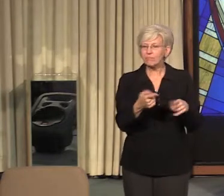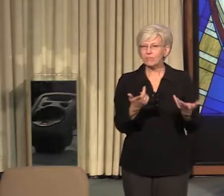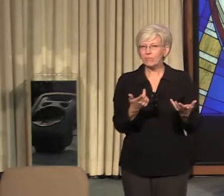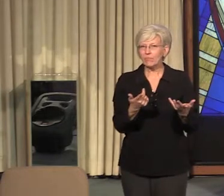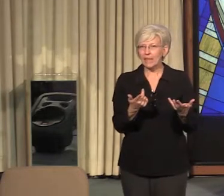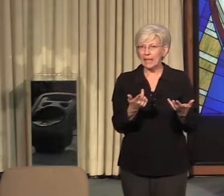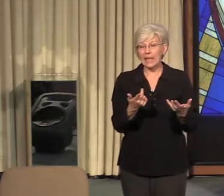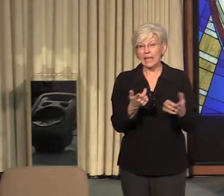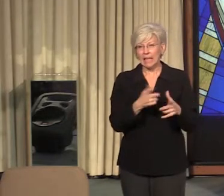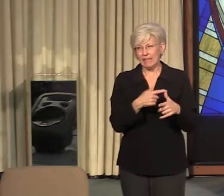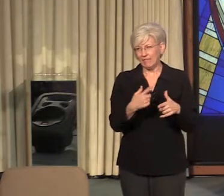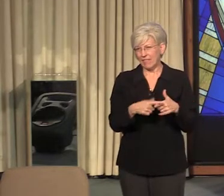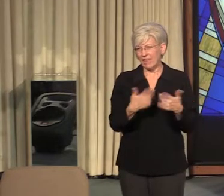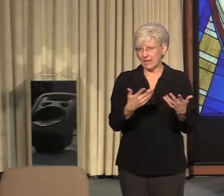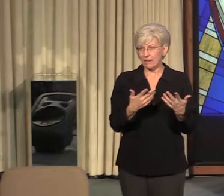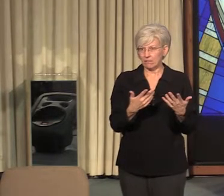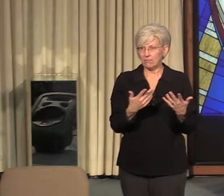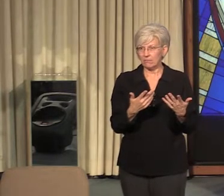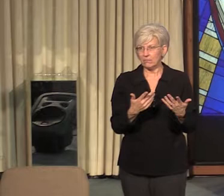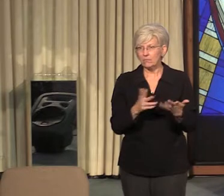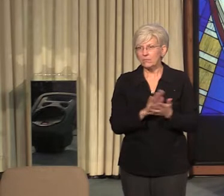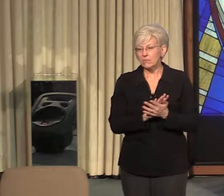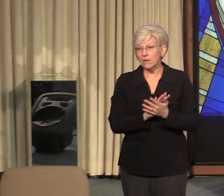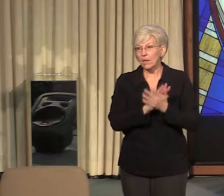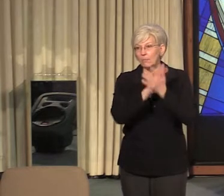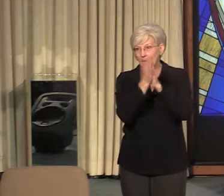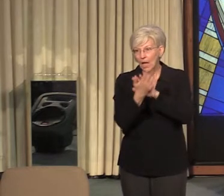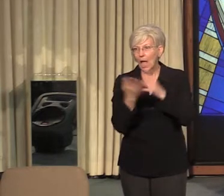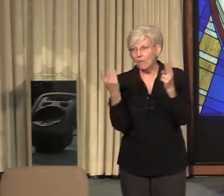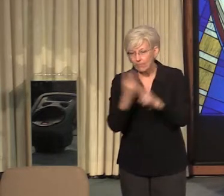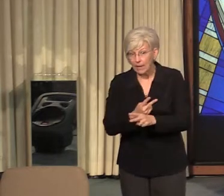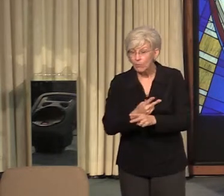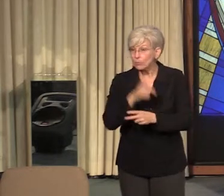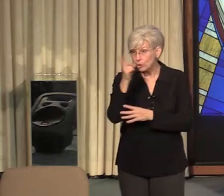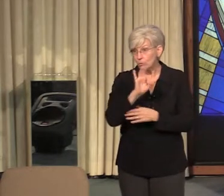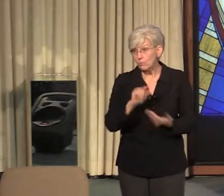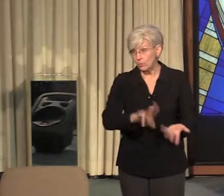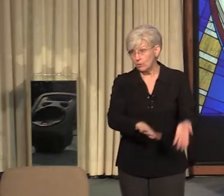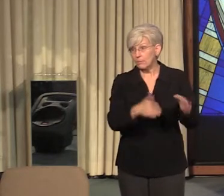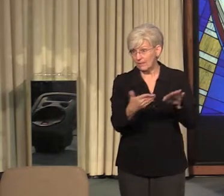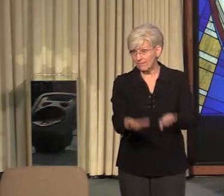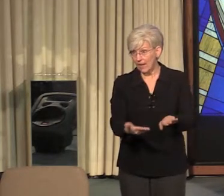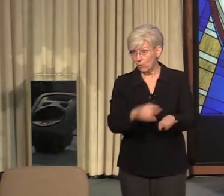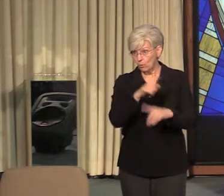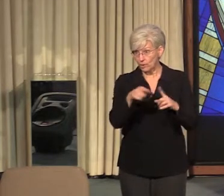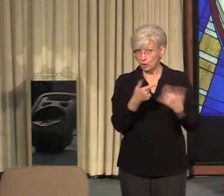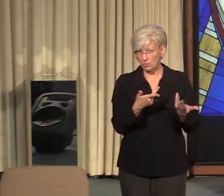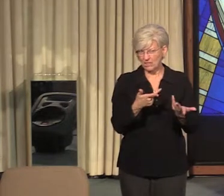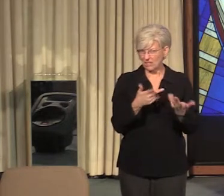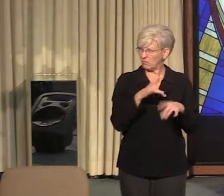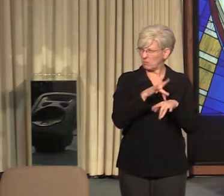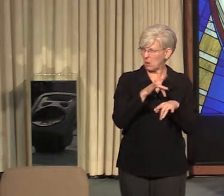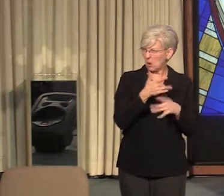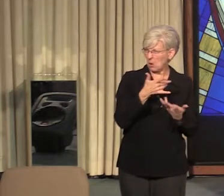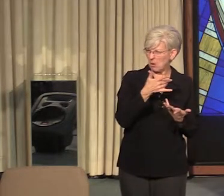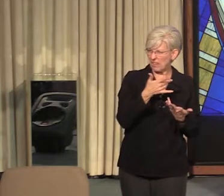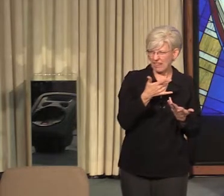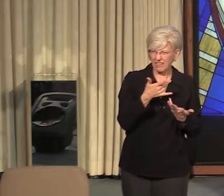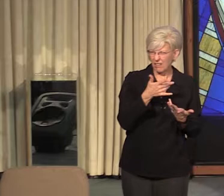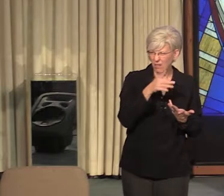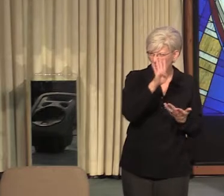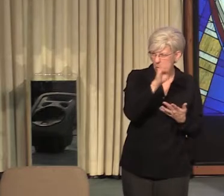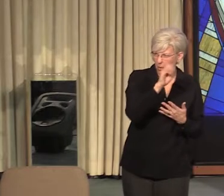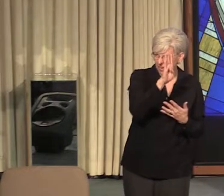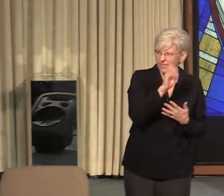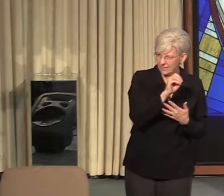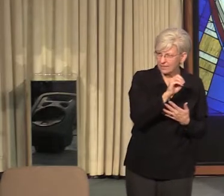really symptomatic and was supposed to be fatal when she was in her early 40s. Now,